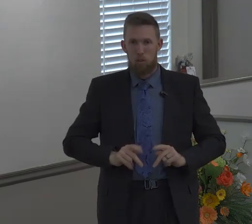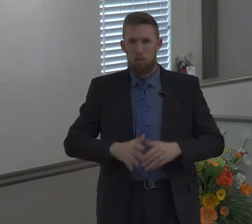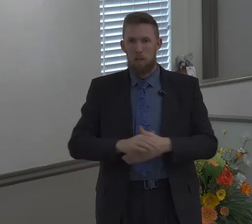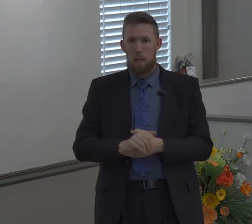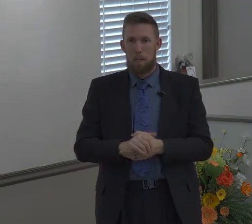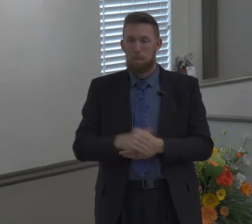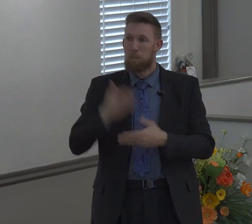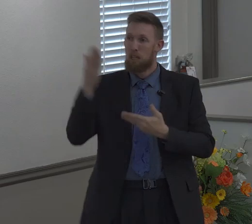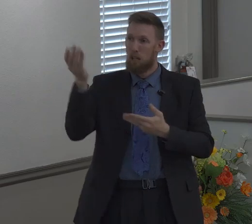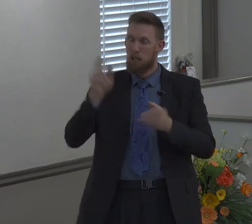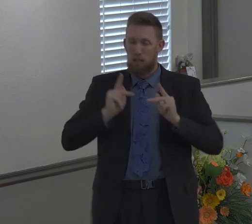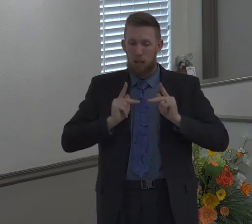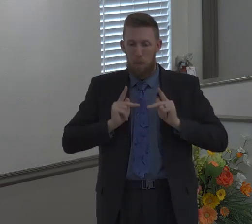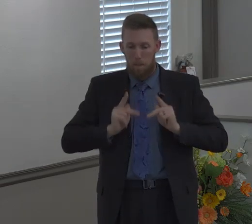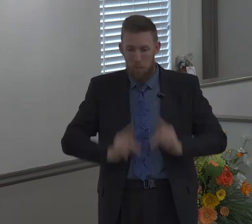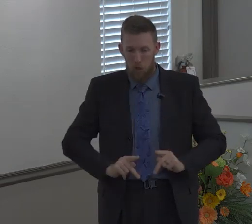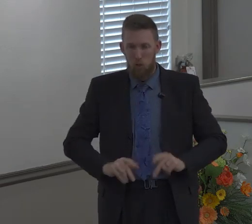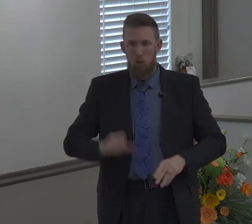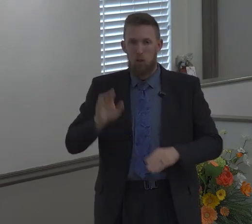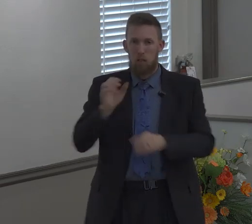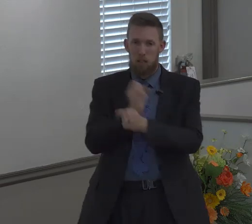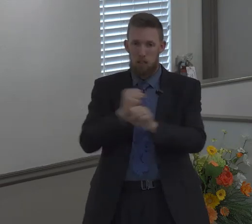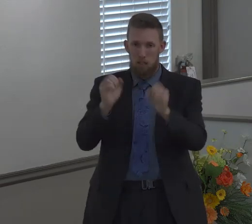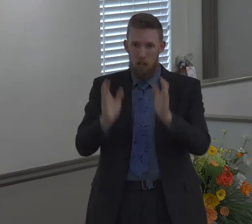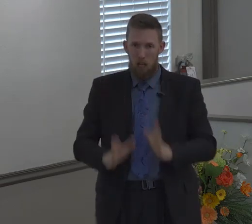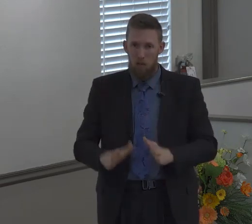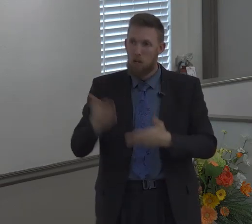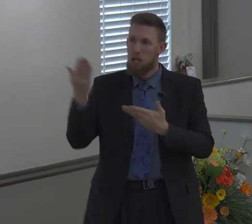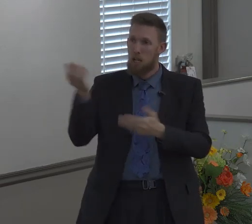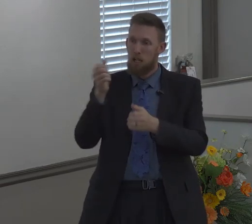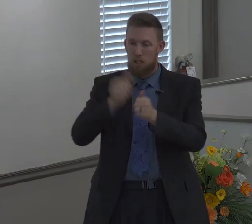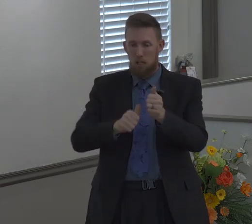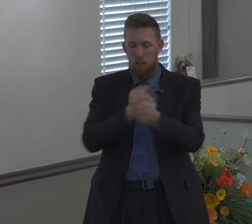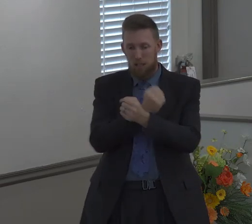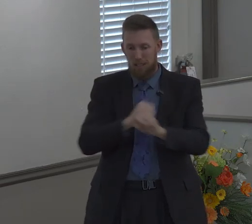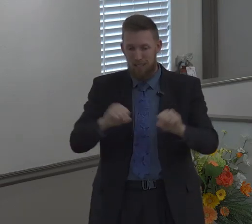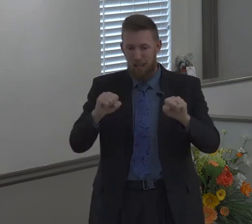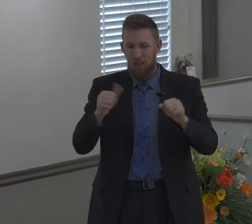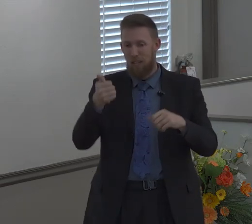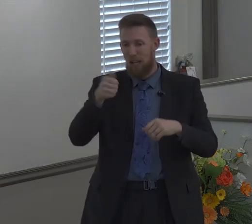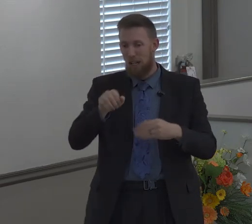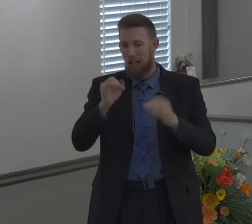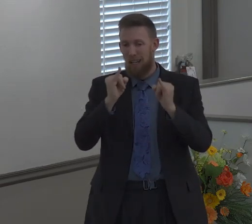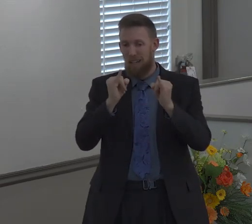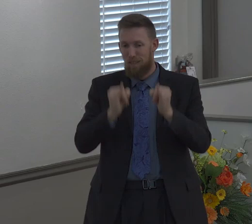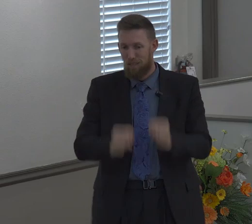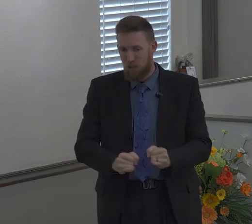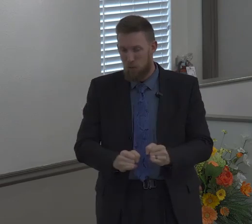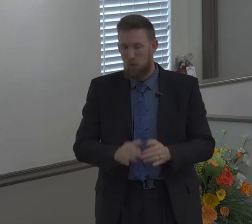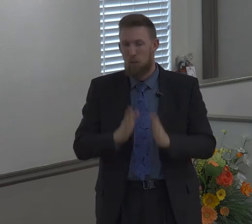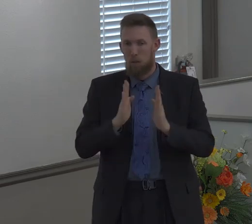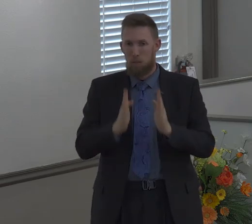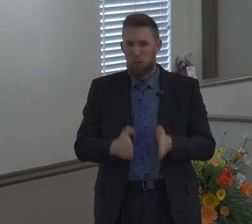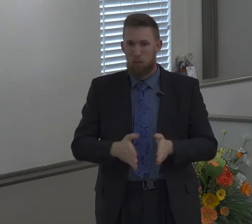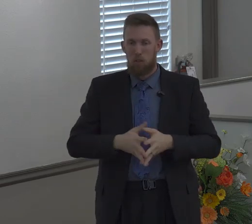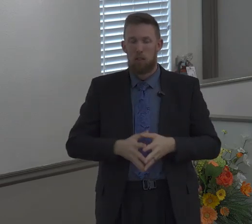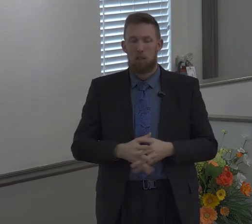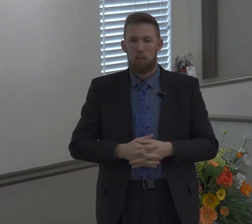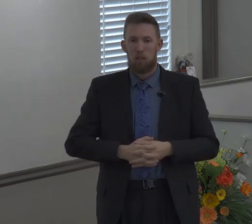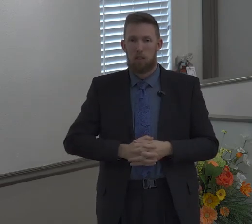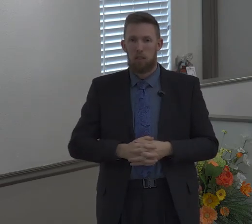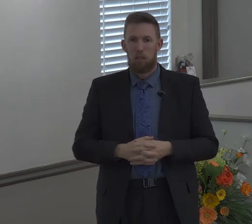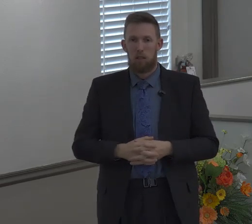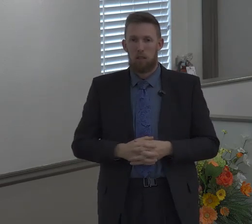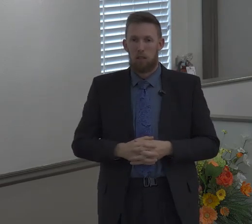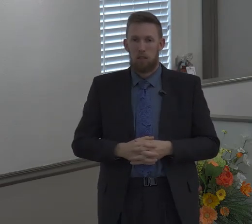personally. He is a personal Savior, okay? That's important. But